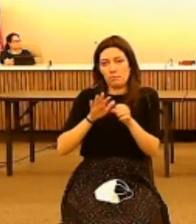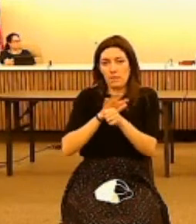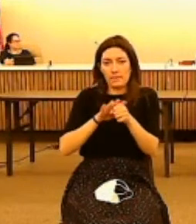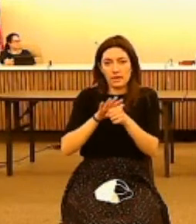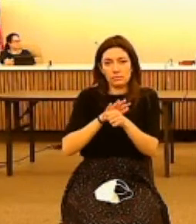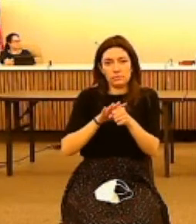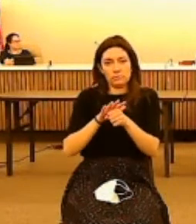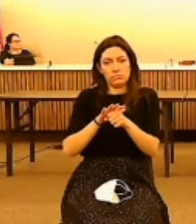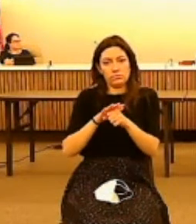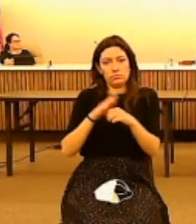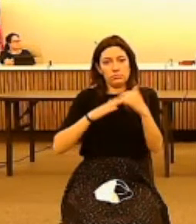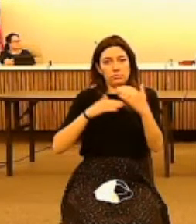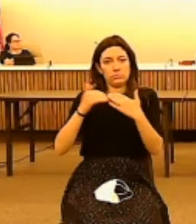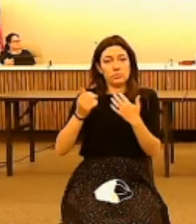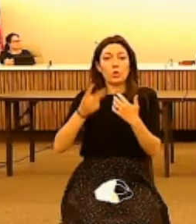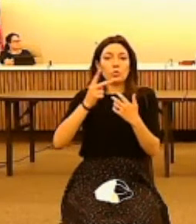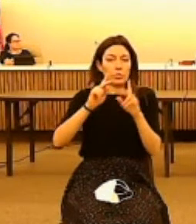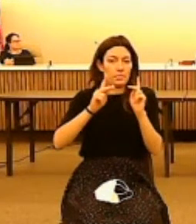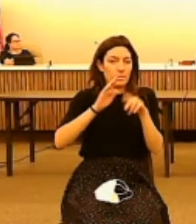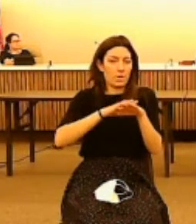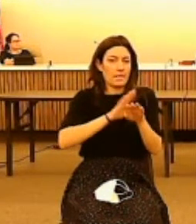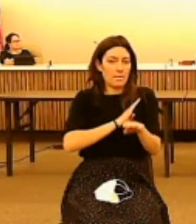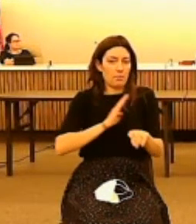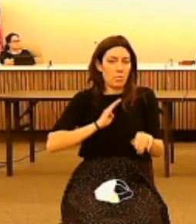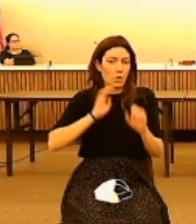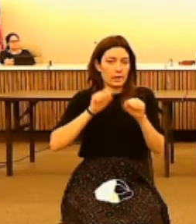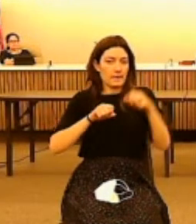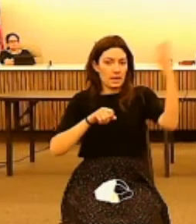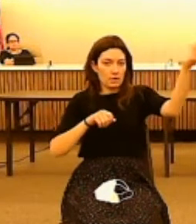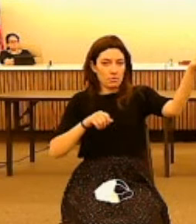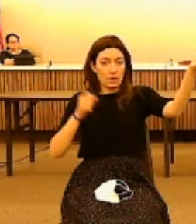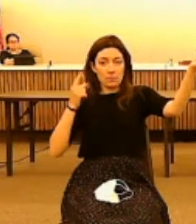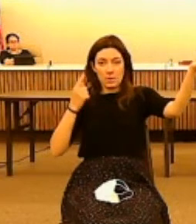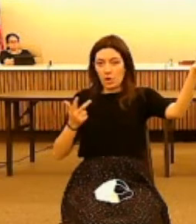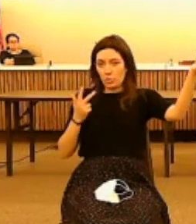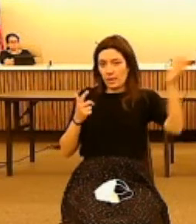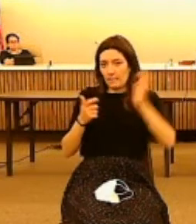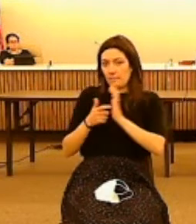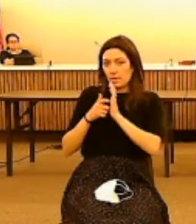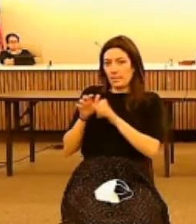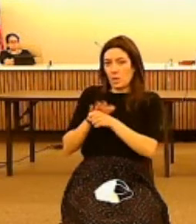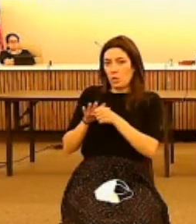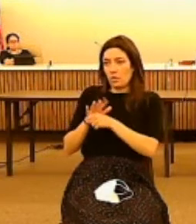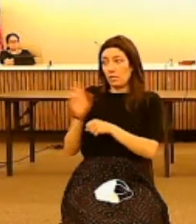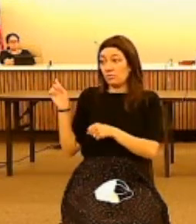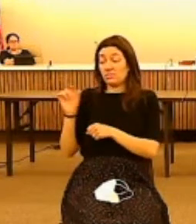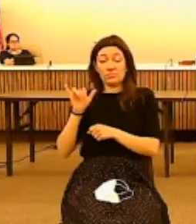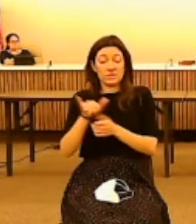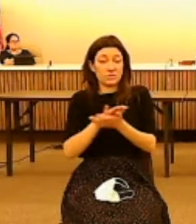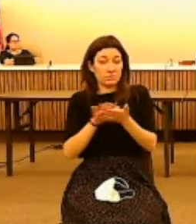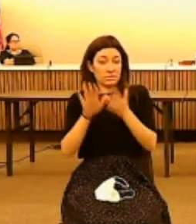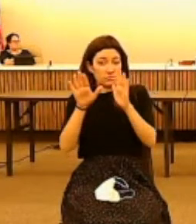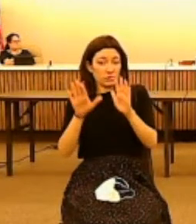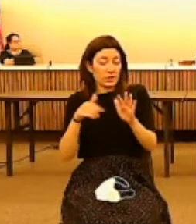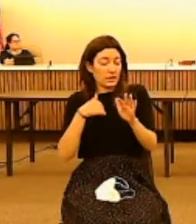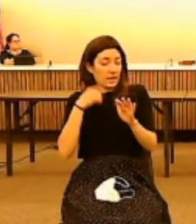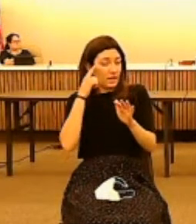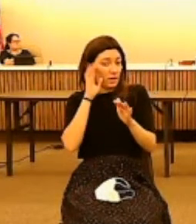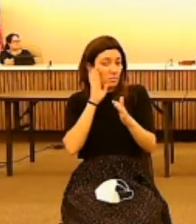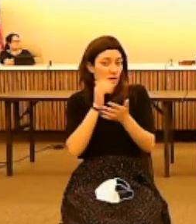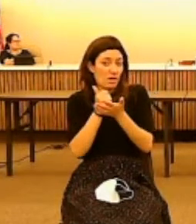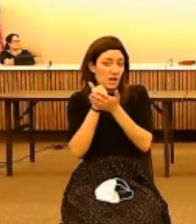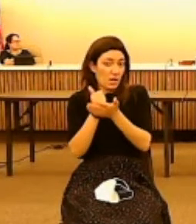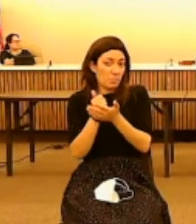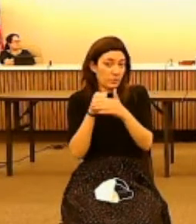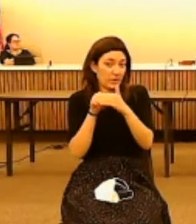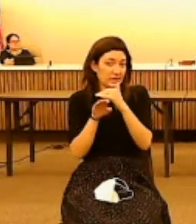could be remote, with the other 3 being local. No, I think this is great. This is going to help with accessibility for a